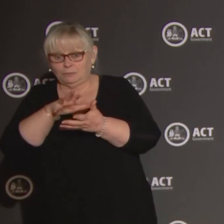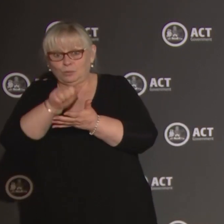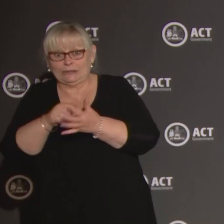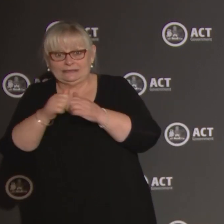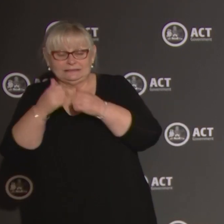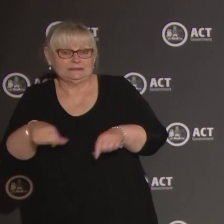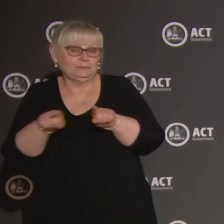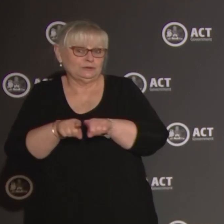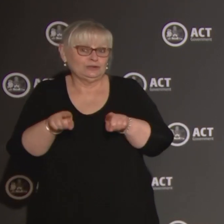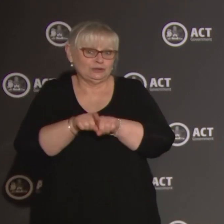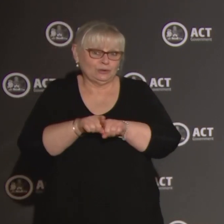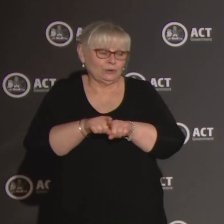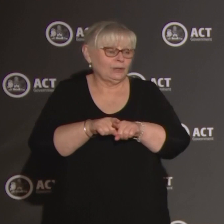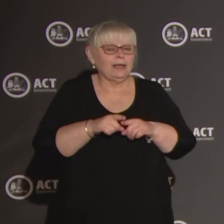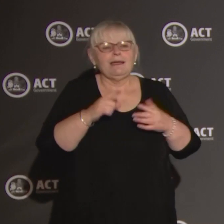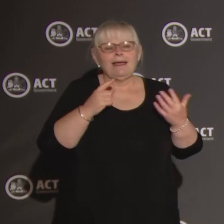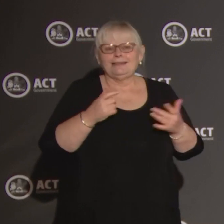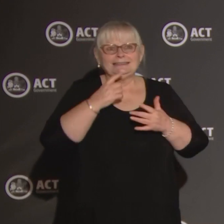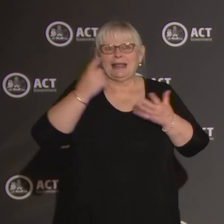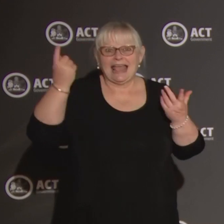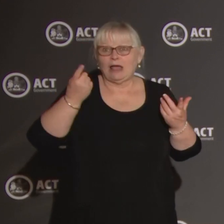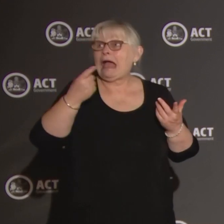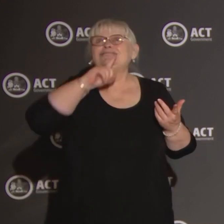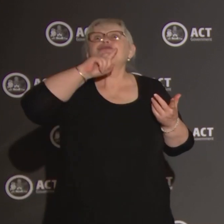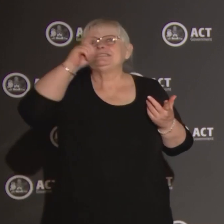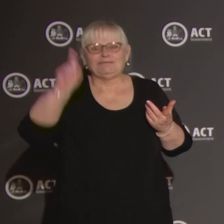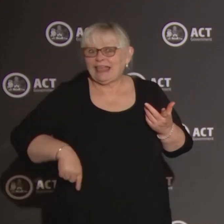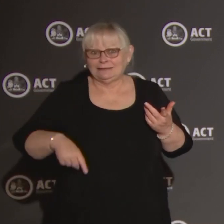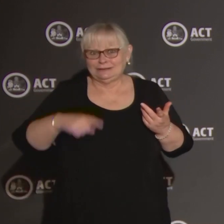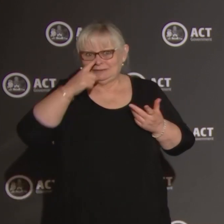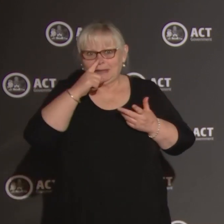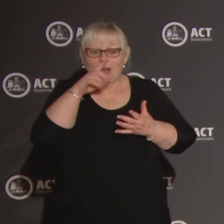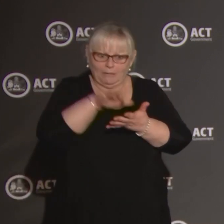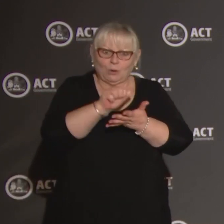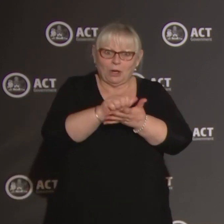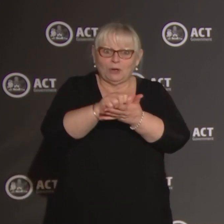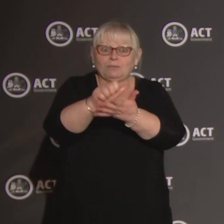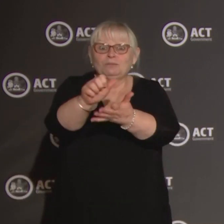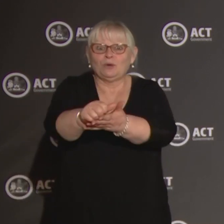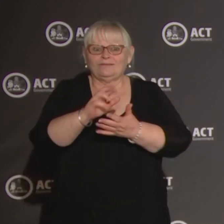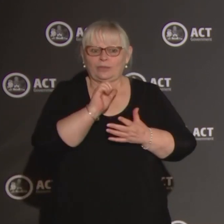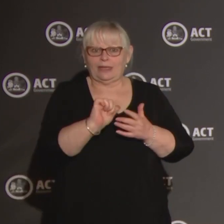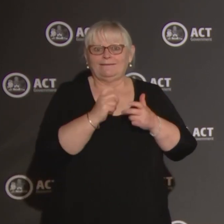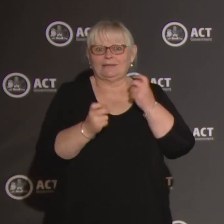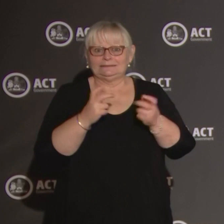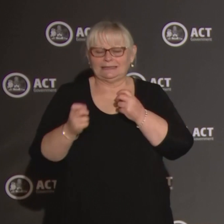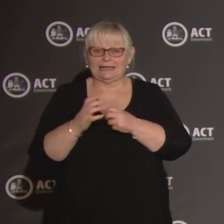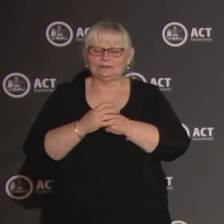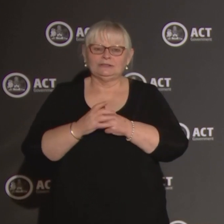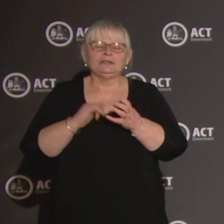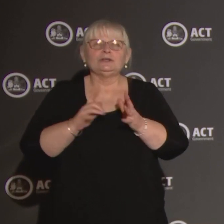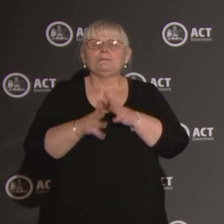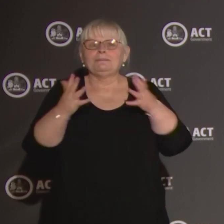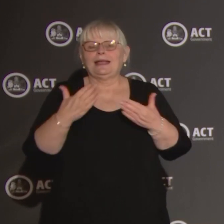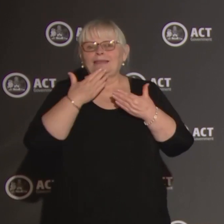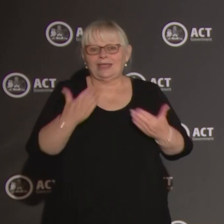ACT, which has seen thousands, hundreds of thousands of Canberrans booked for vaccinations. So thank